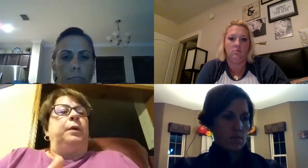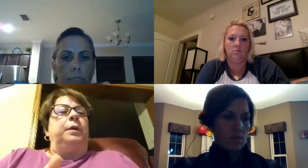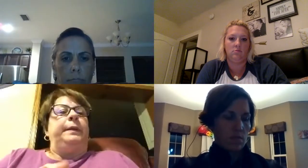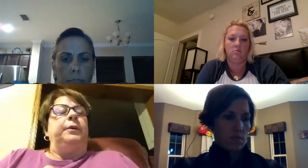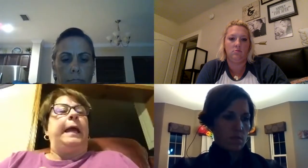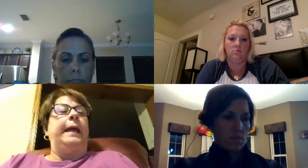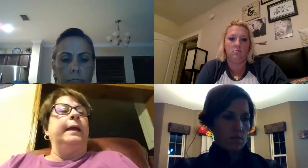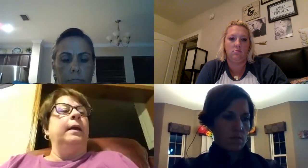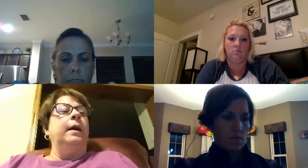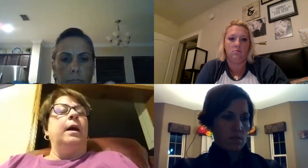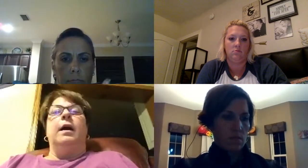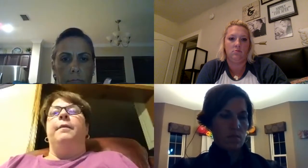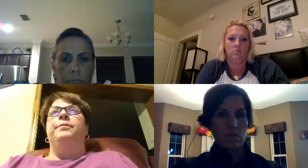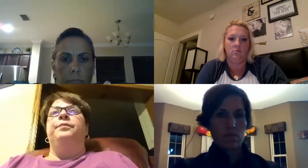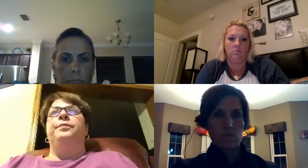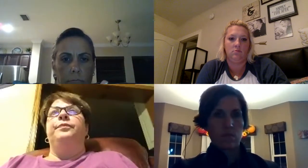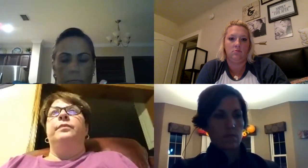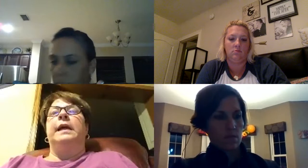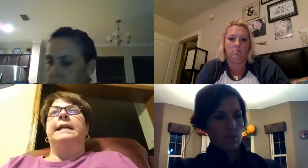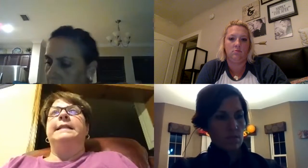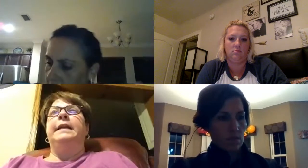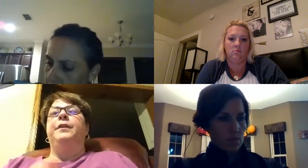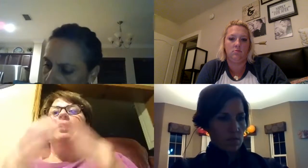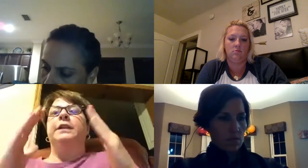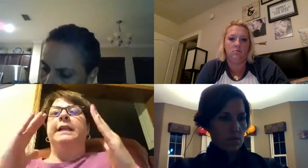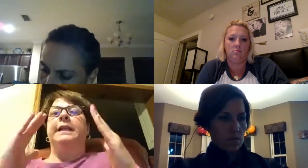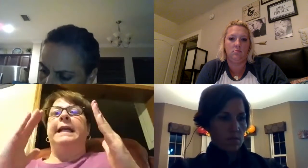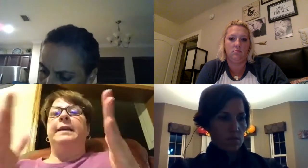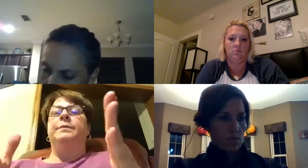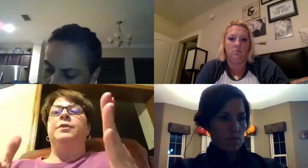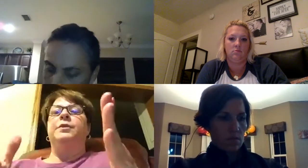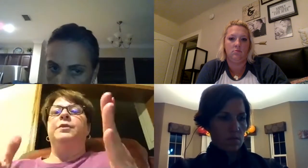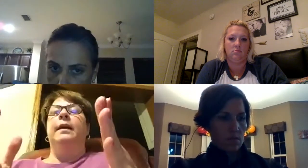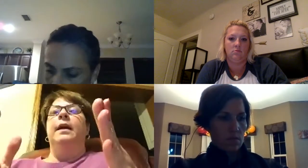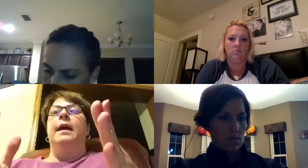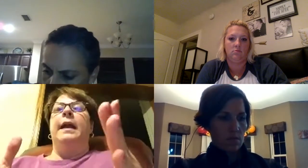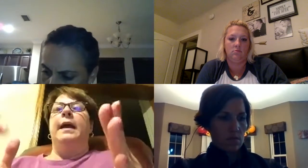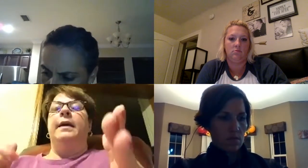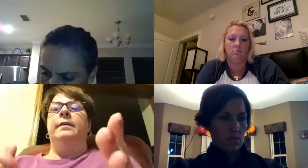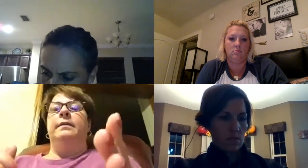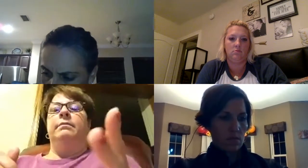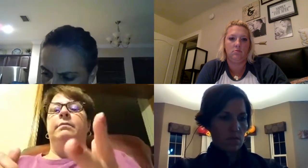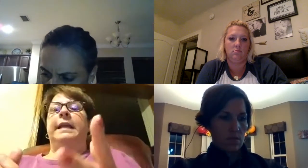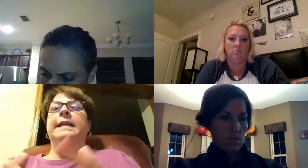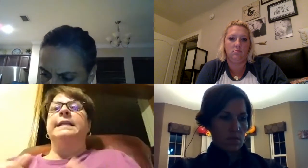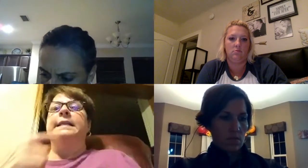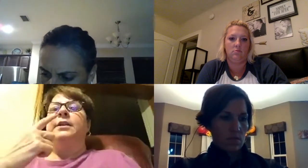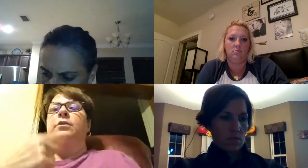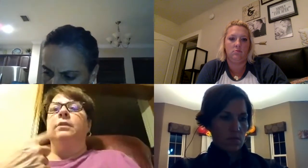be okay. Um, like I said, if you're looking at them directly and they can see your